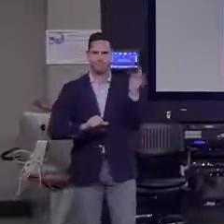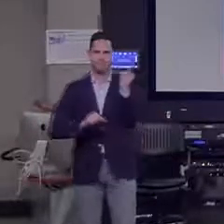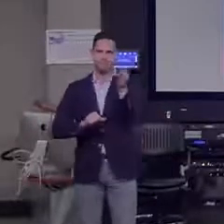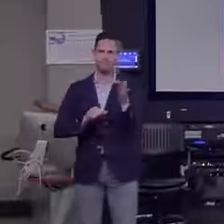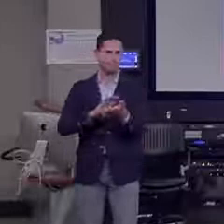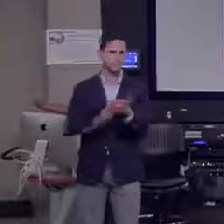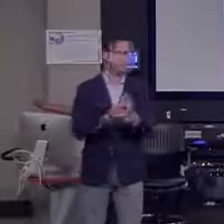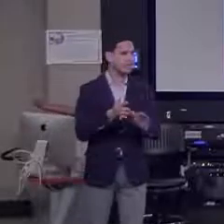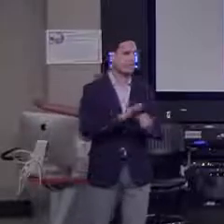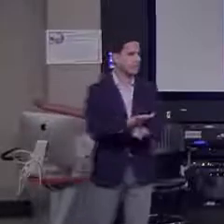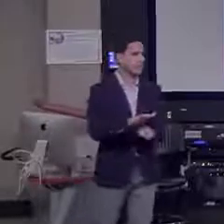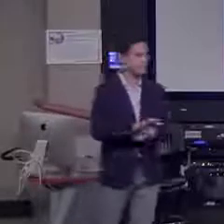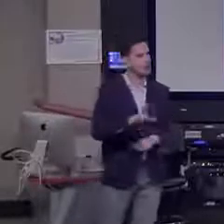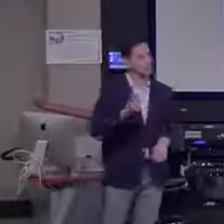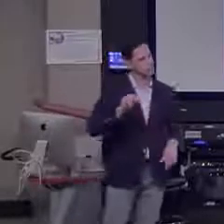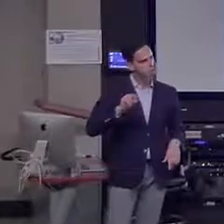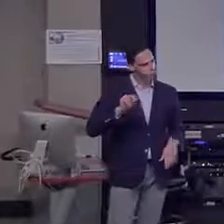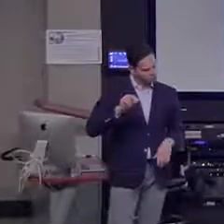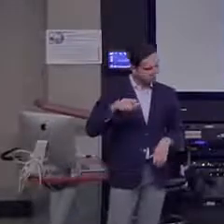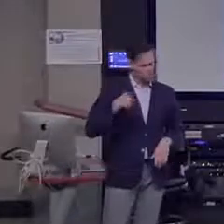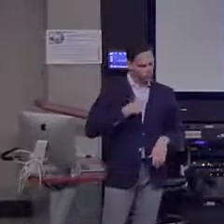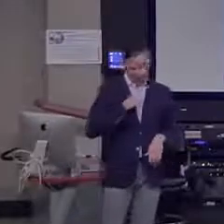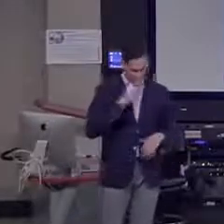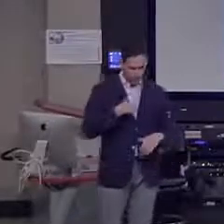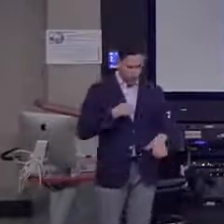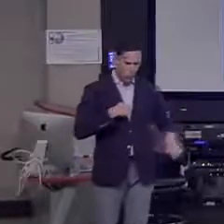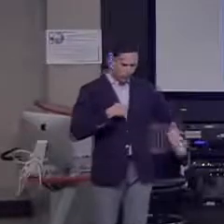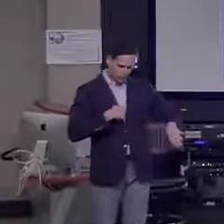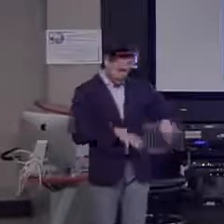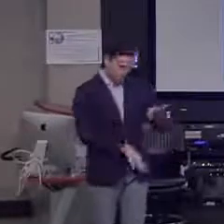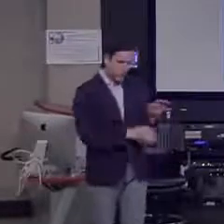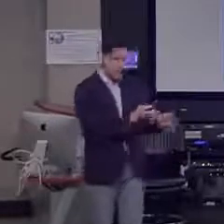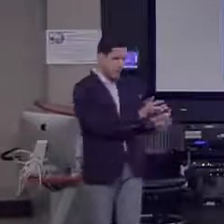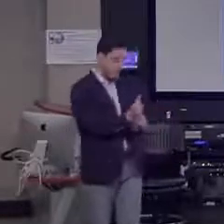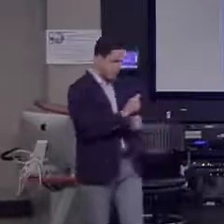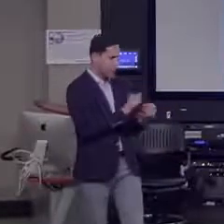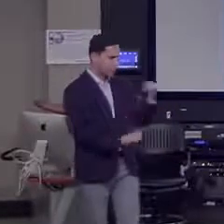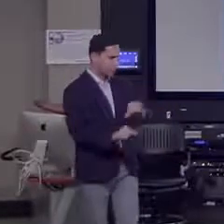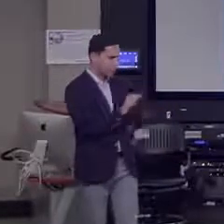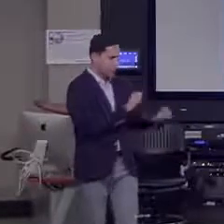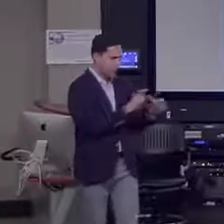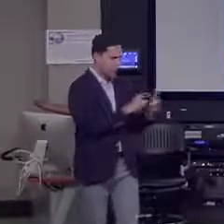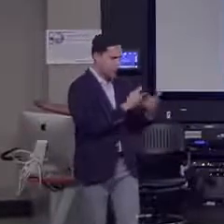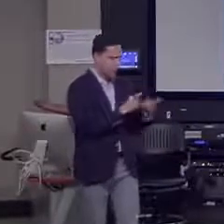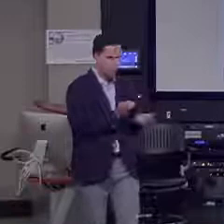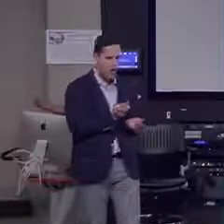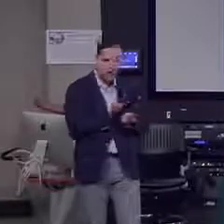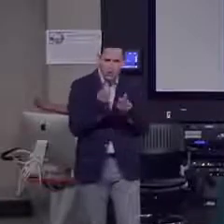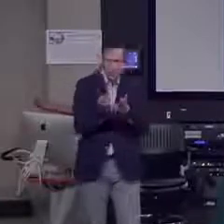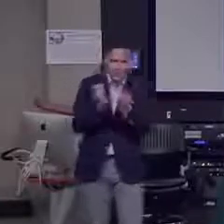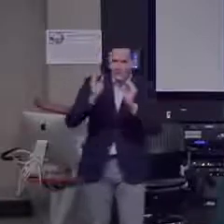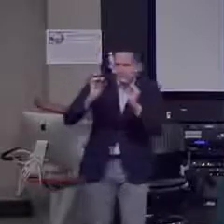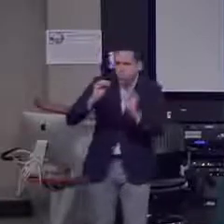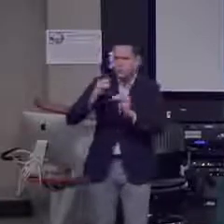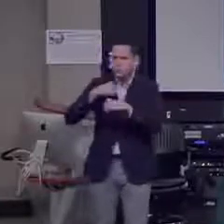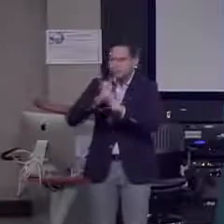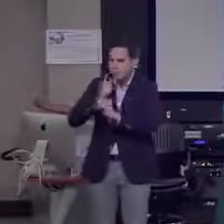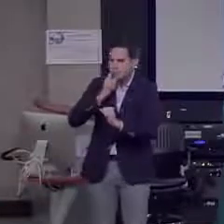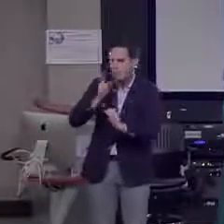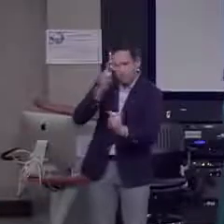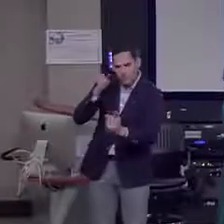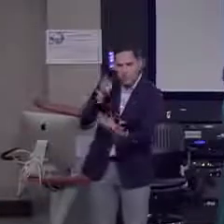is often misunderstood. And if it is misunderstood, we believe that